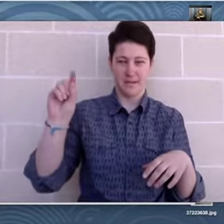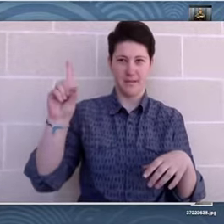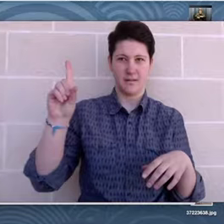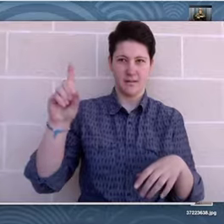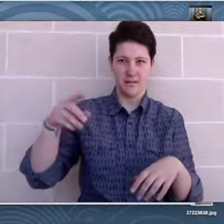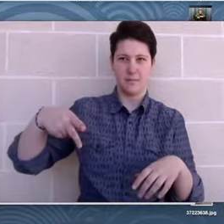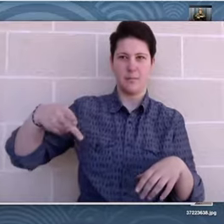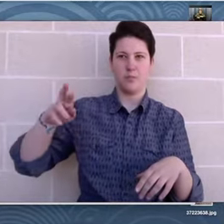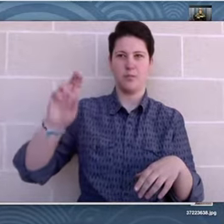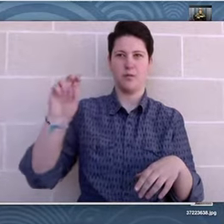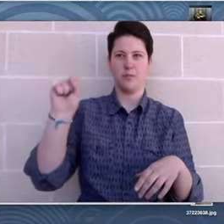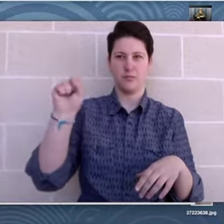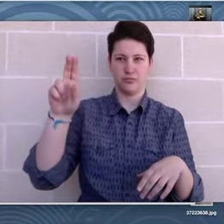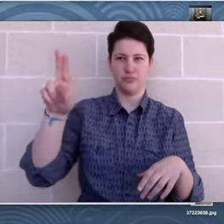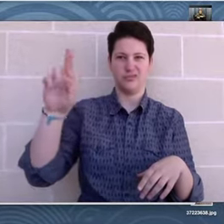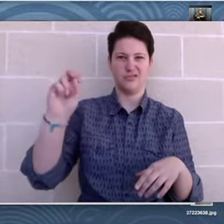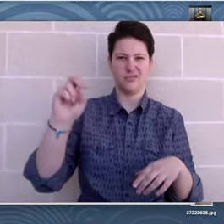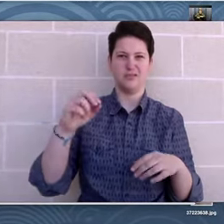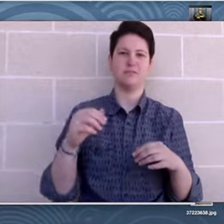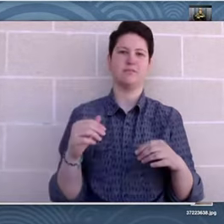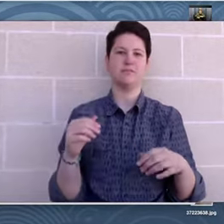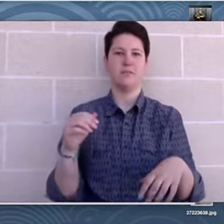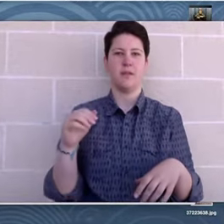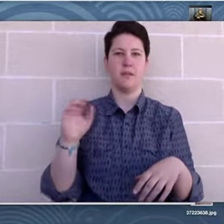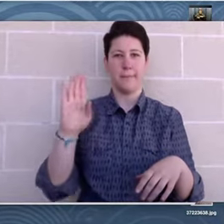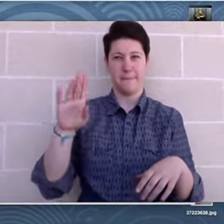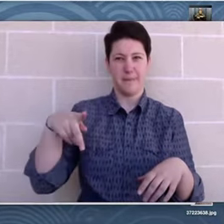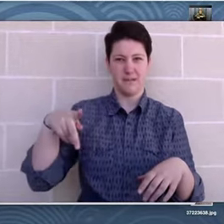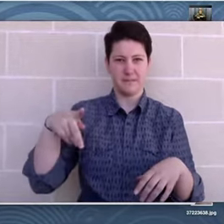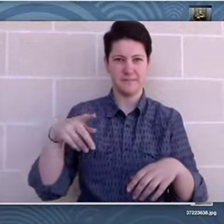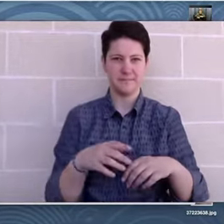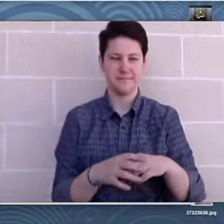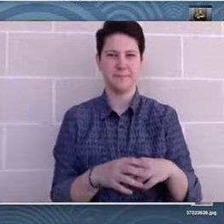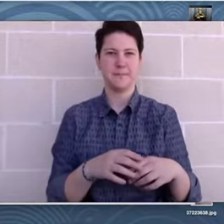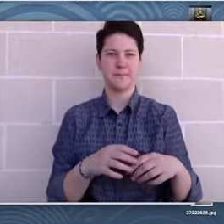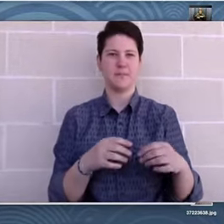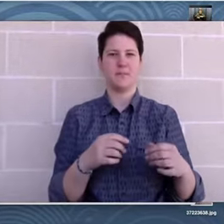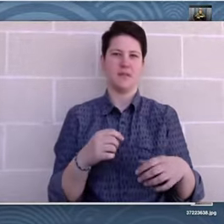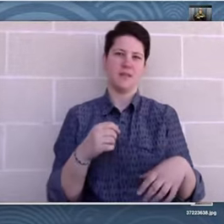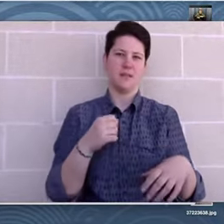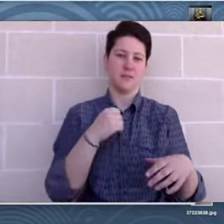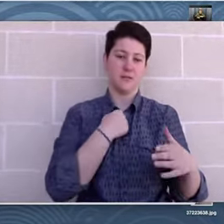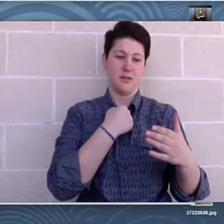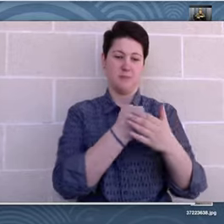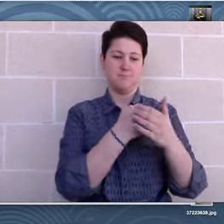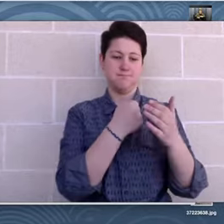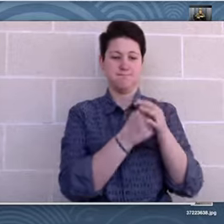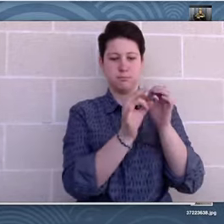Arteries receive blood from the heart, so blood pressure is higher in the arteries.